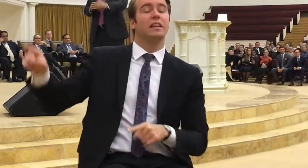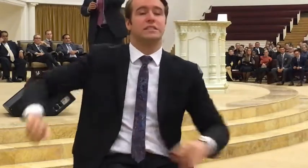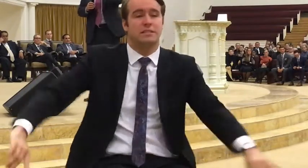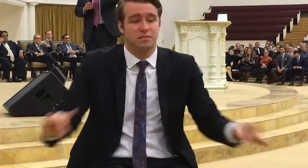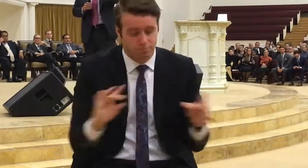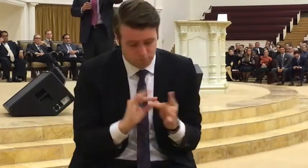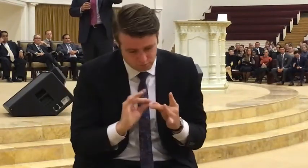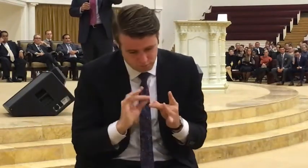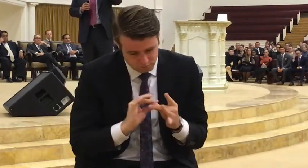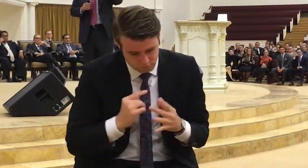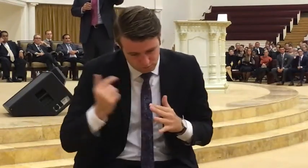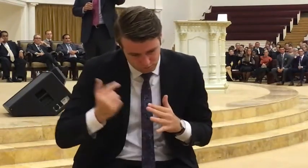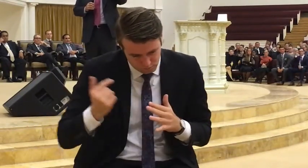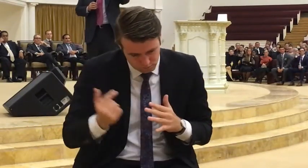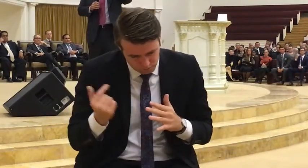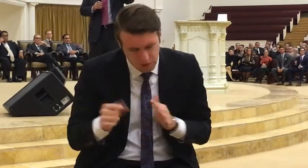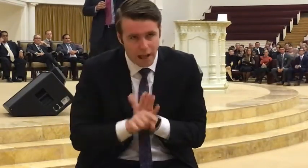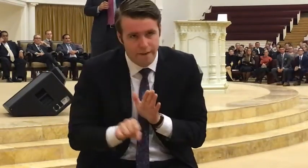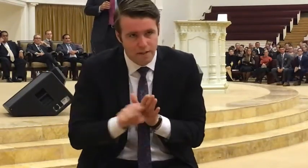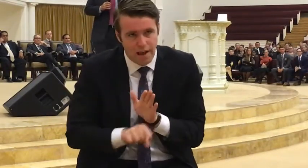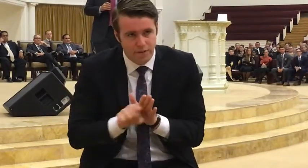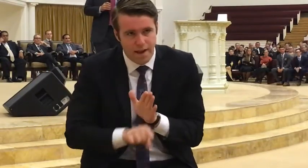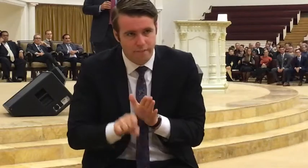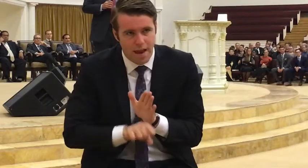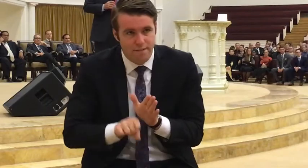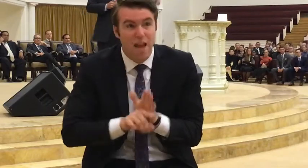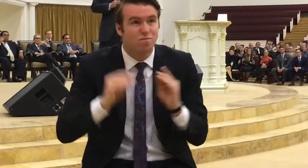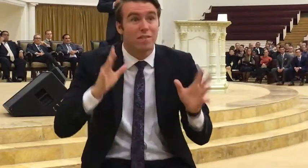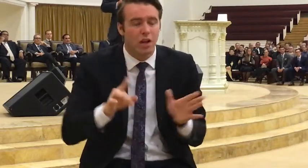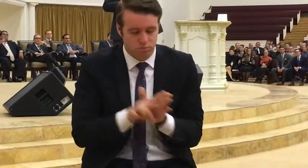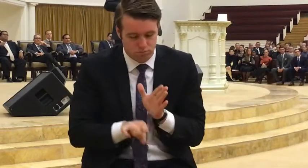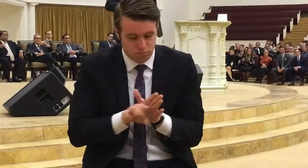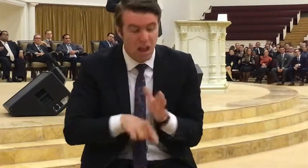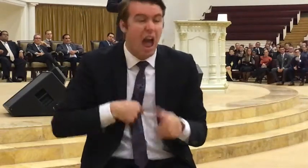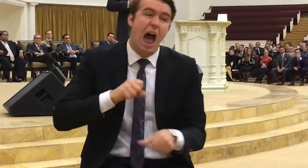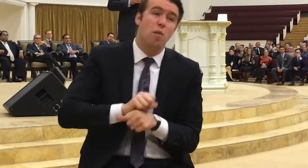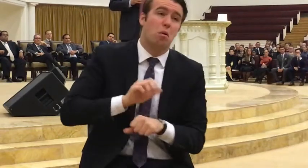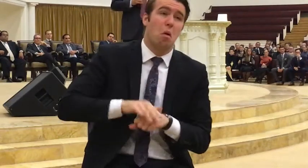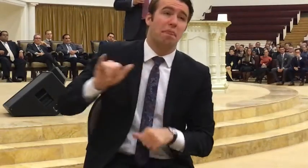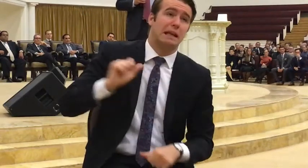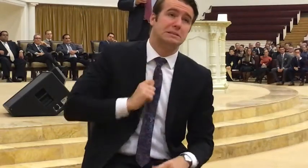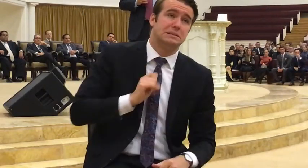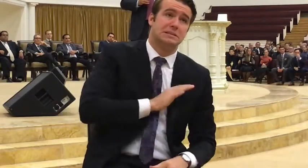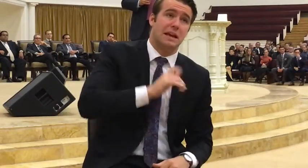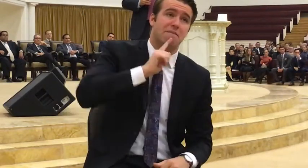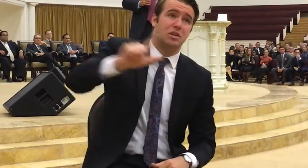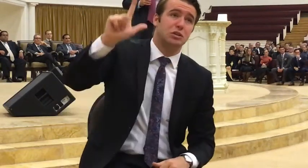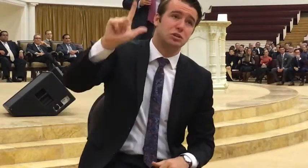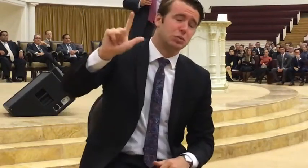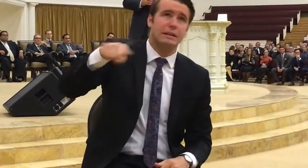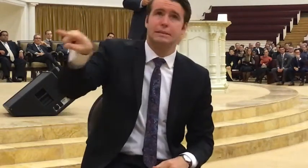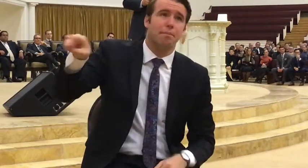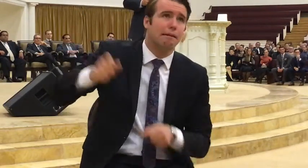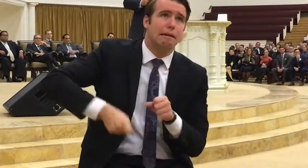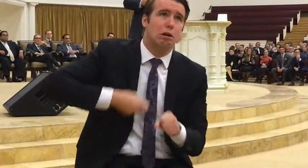And she went down, and in the process, she said, I worked on that staff for 20-something